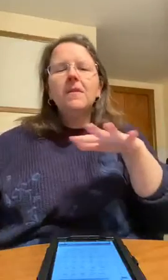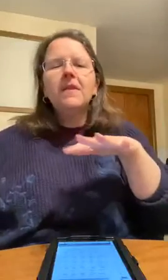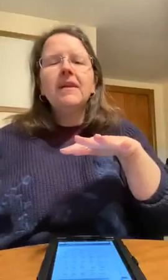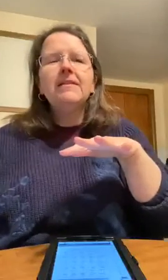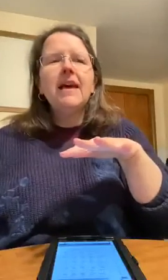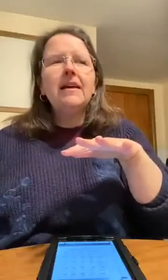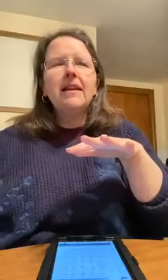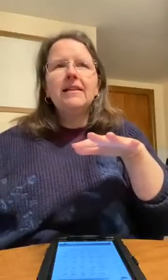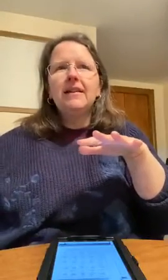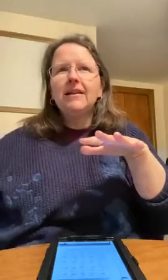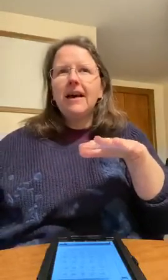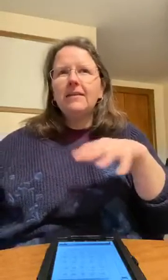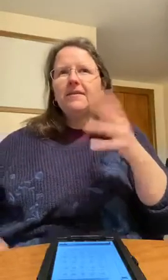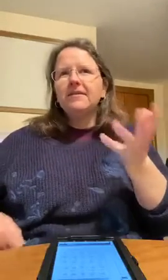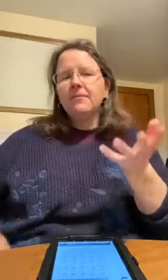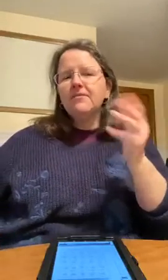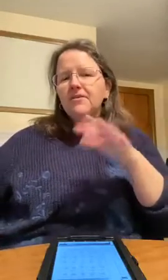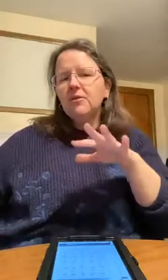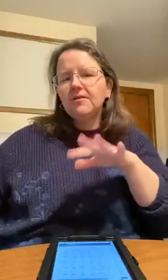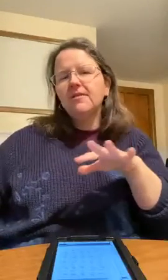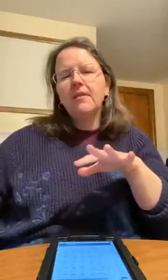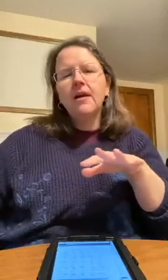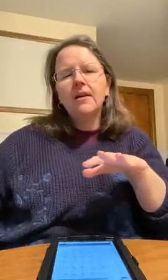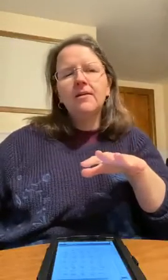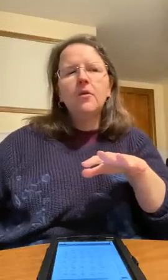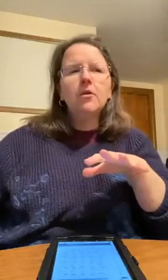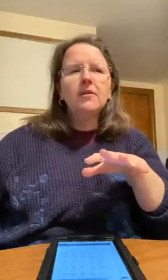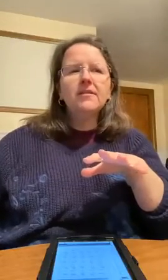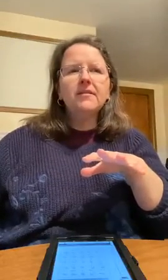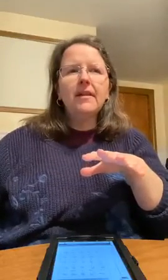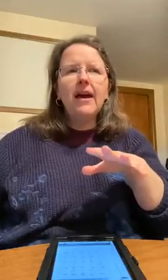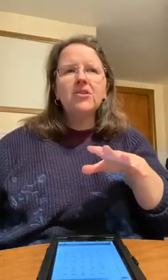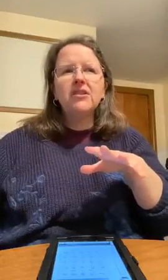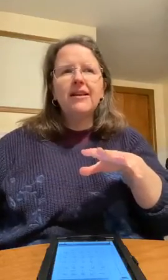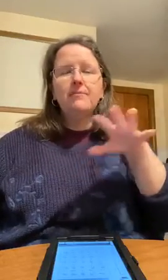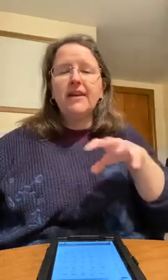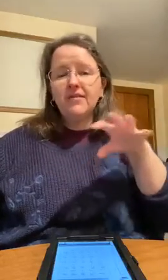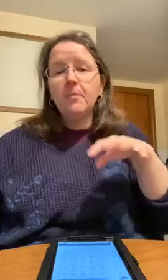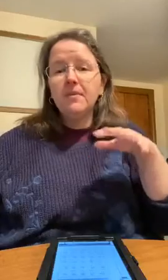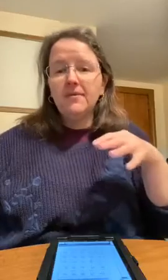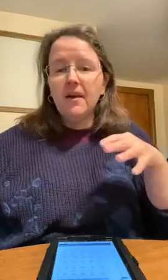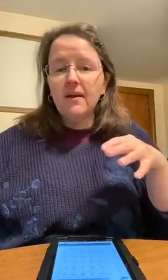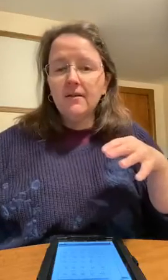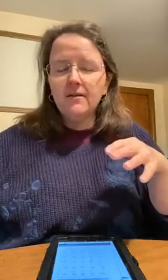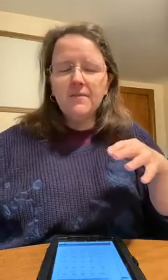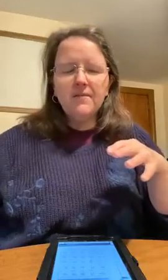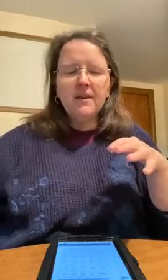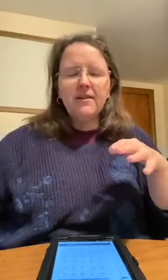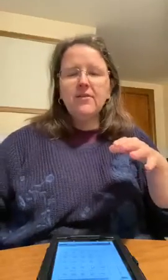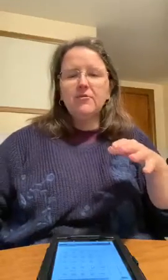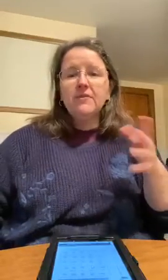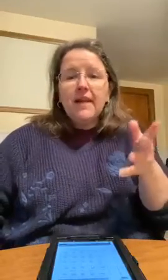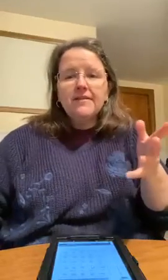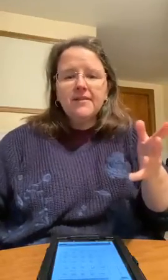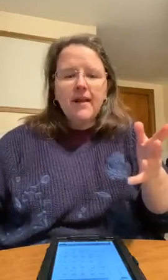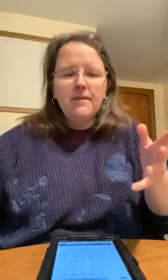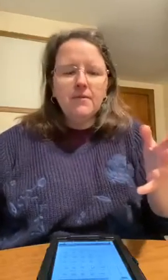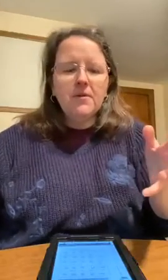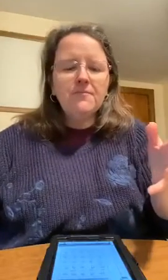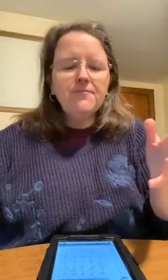things that it kind of substitutes a sign, or it makes up the sign. It creates the sign for you.